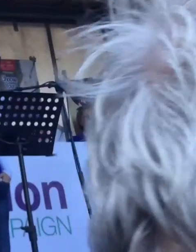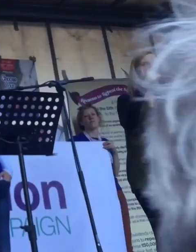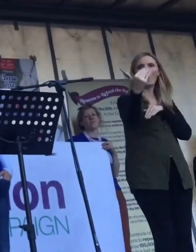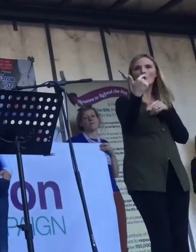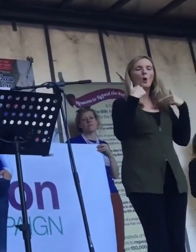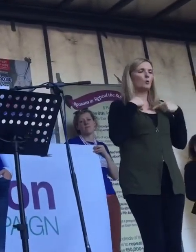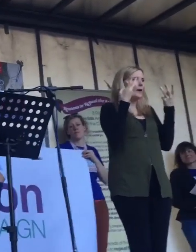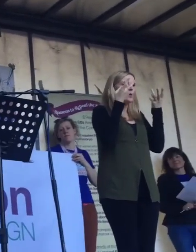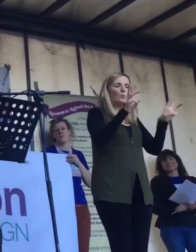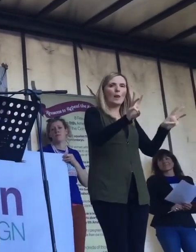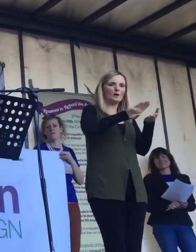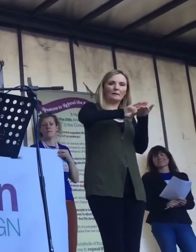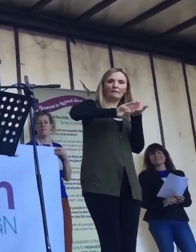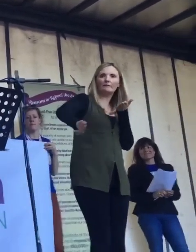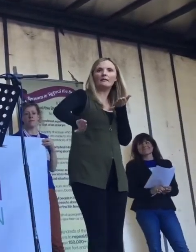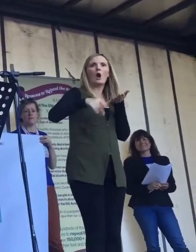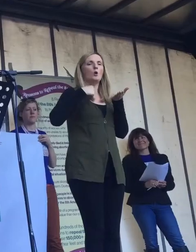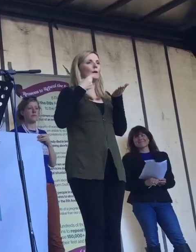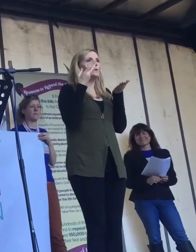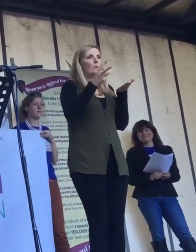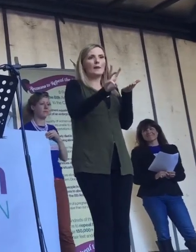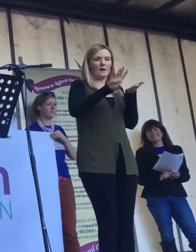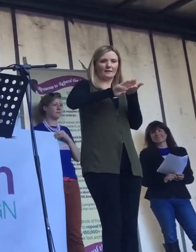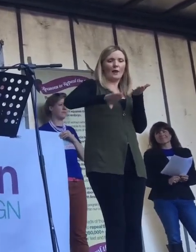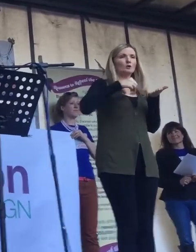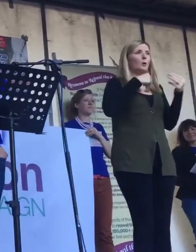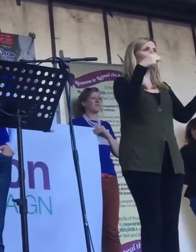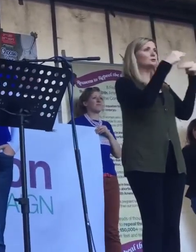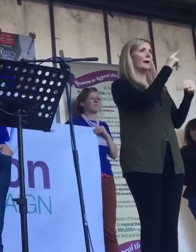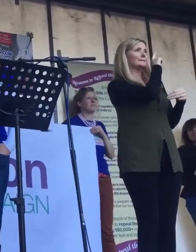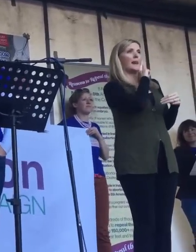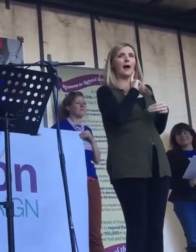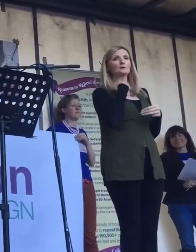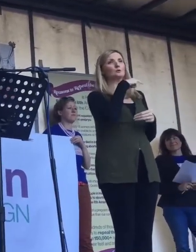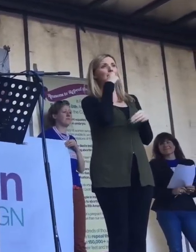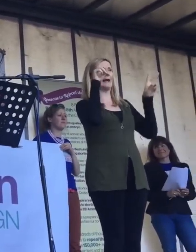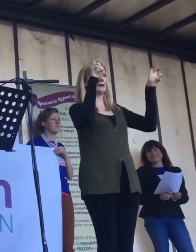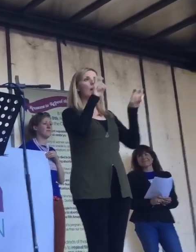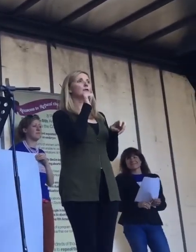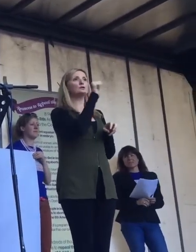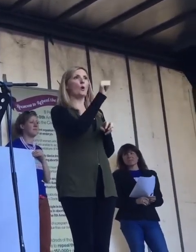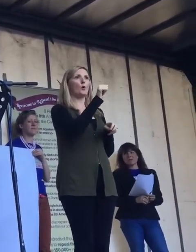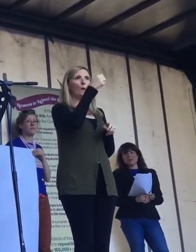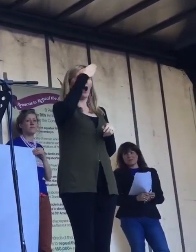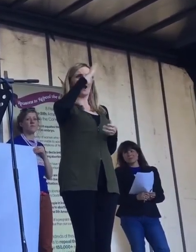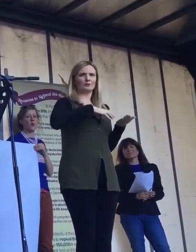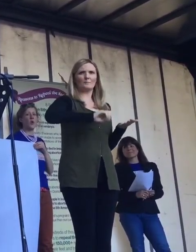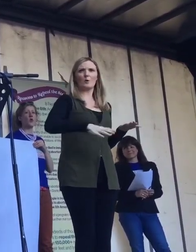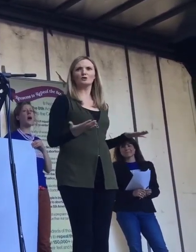we be cast out to protect a lie that there is no Irish abortion.